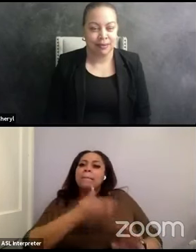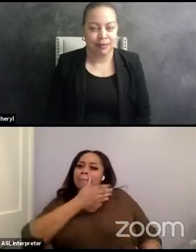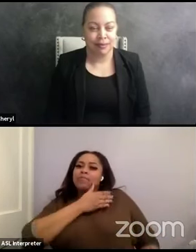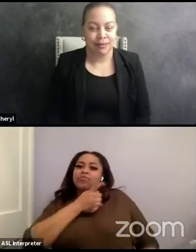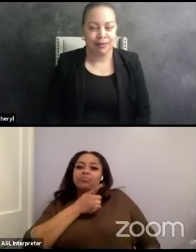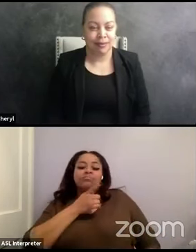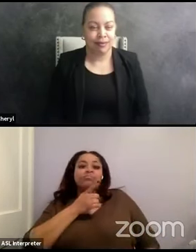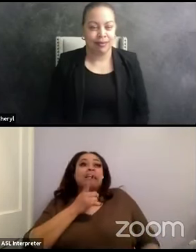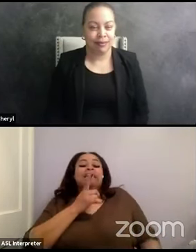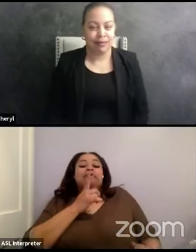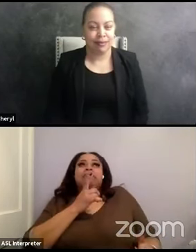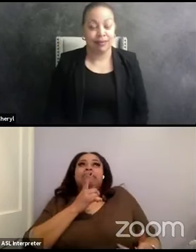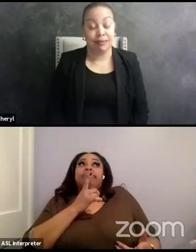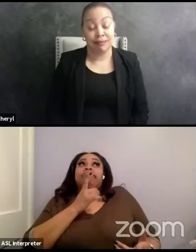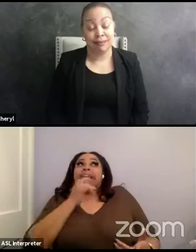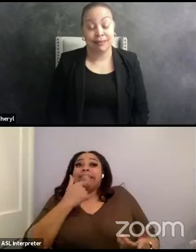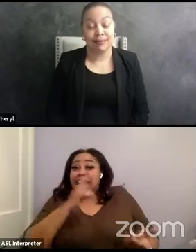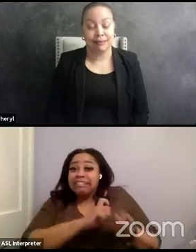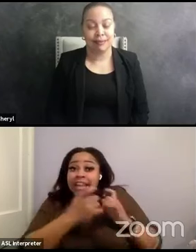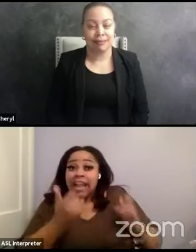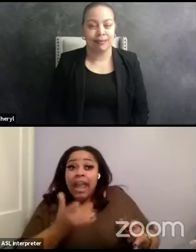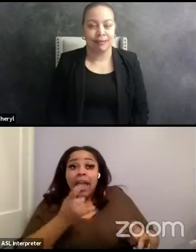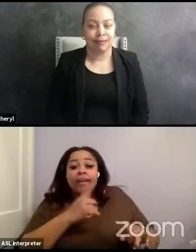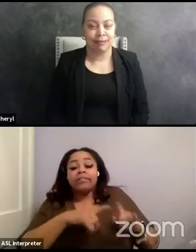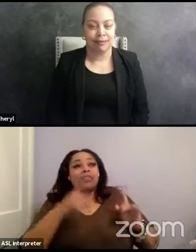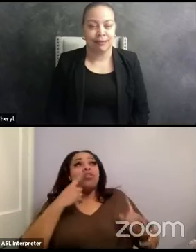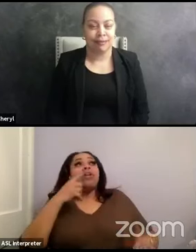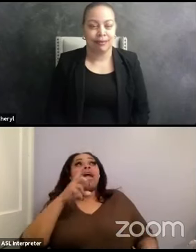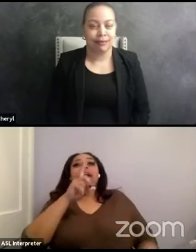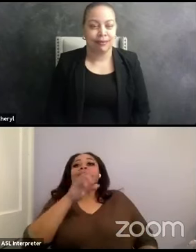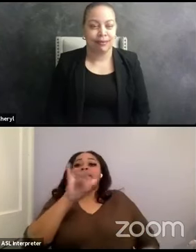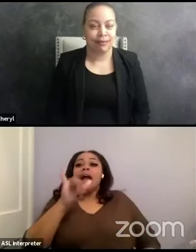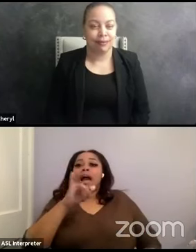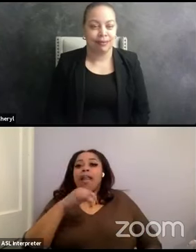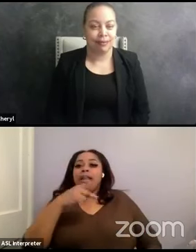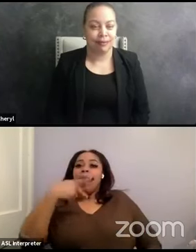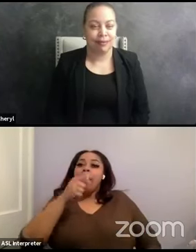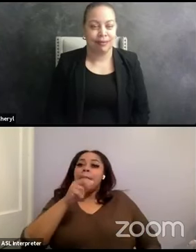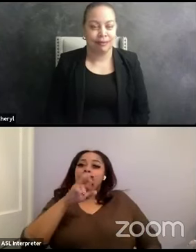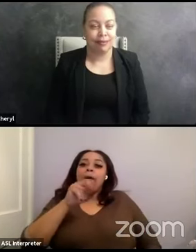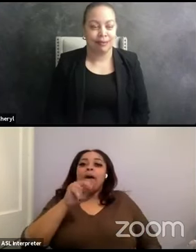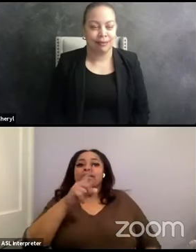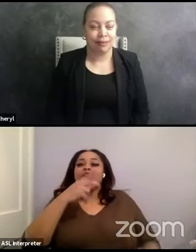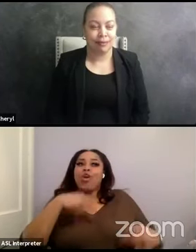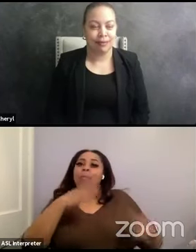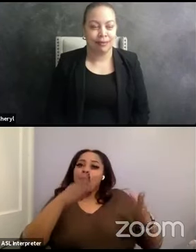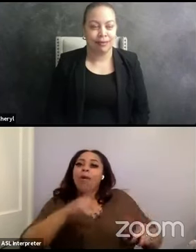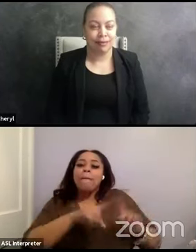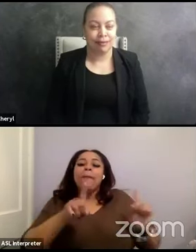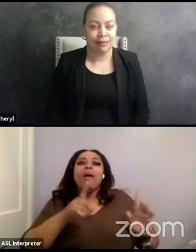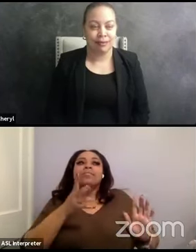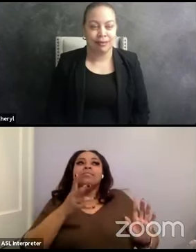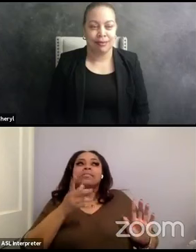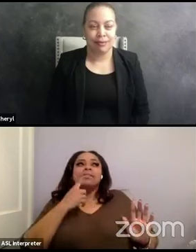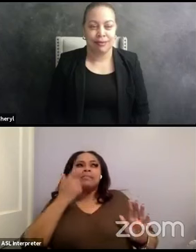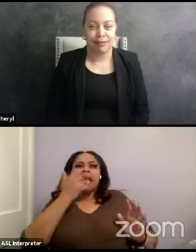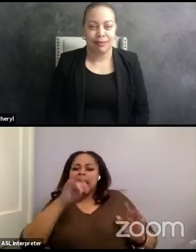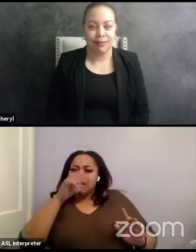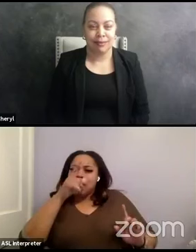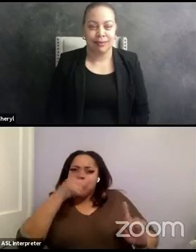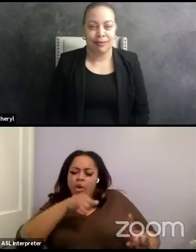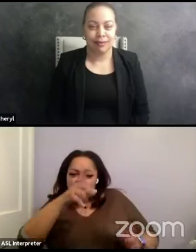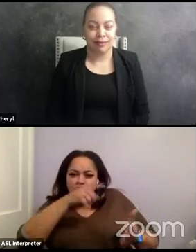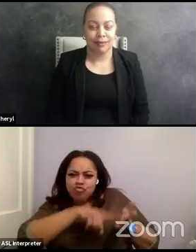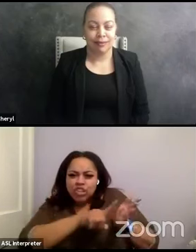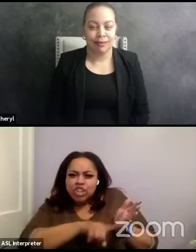mean, not that it's changed because no Mhm. one knows that Dolly Parton is a humanitarian or anything like Mhm. that. But so was there ever a point in your